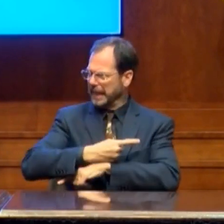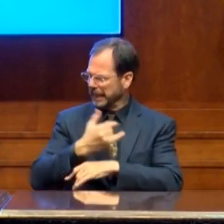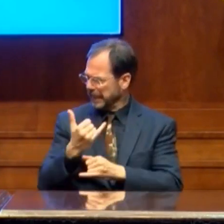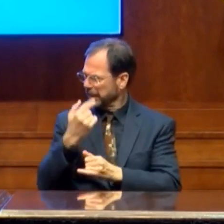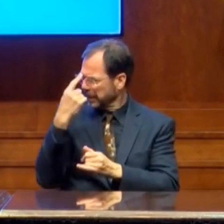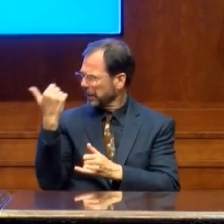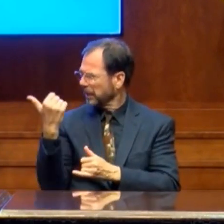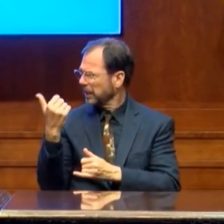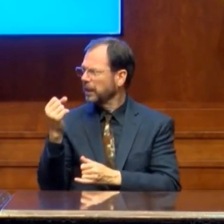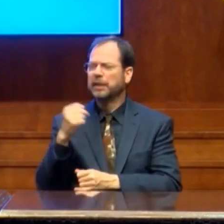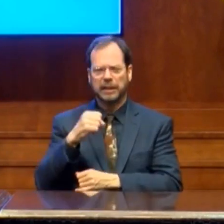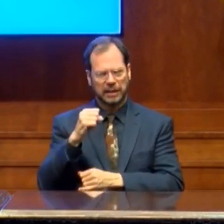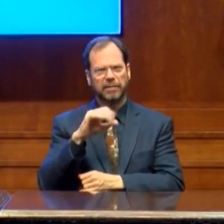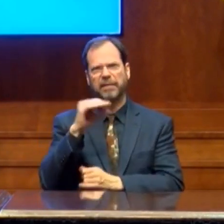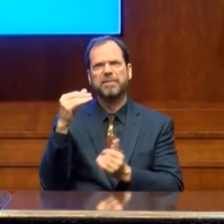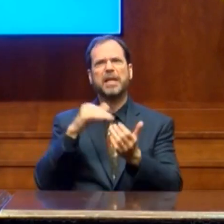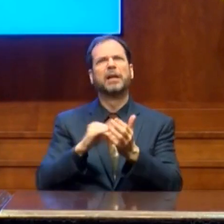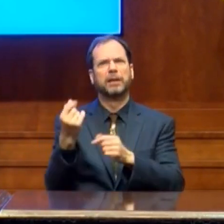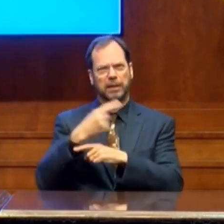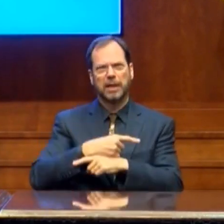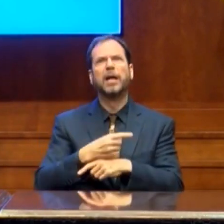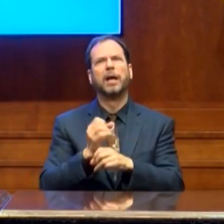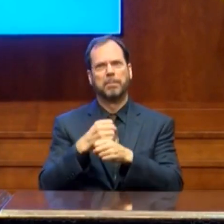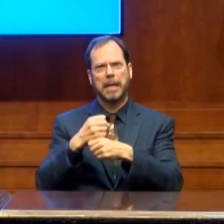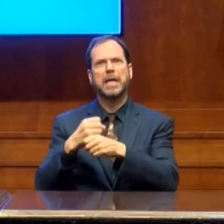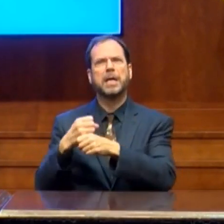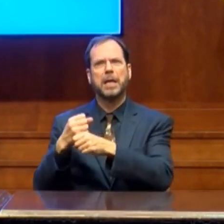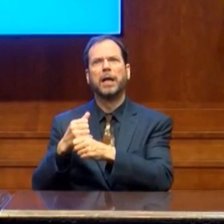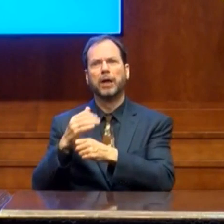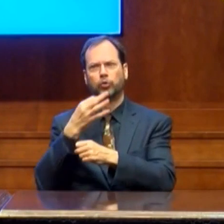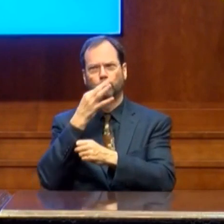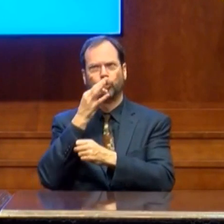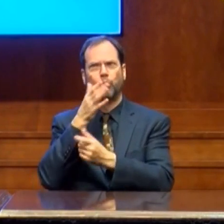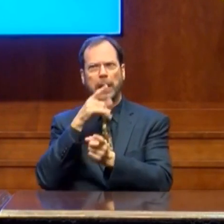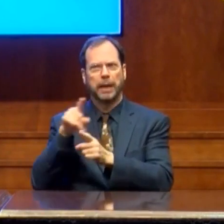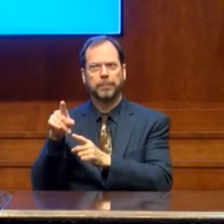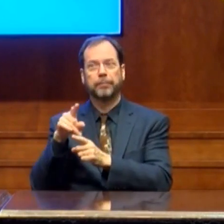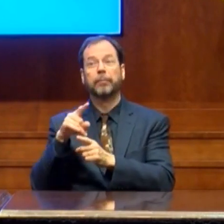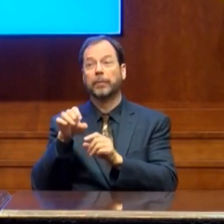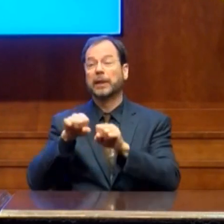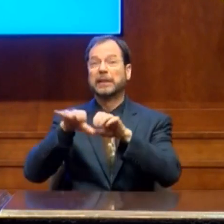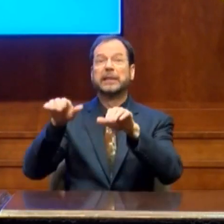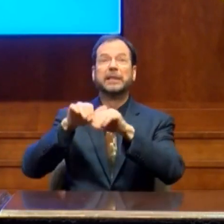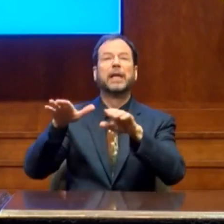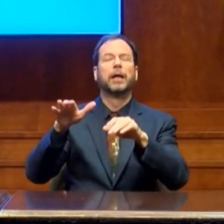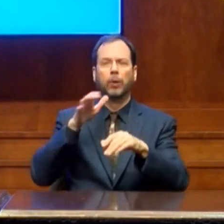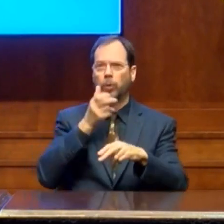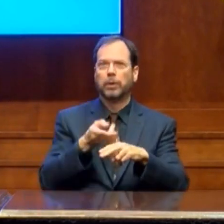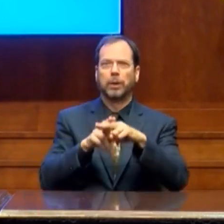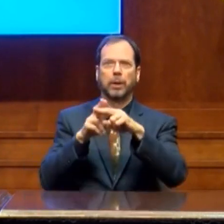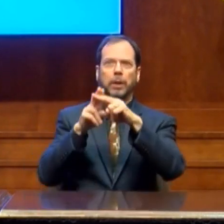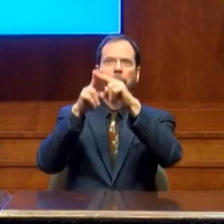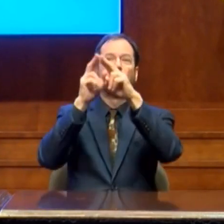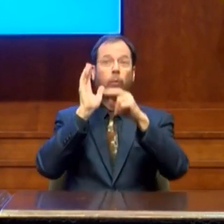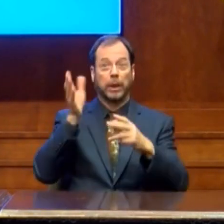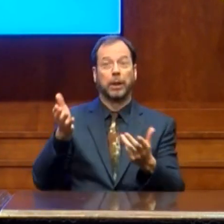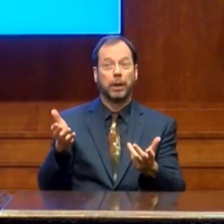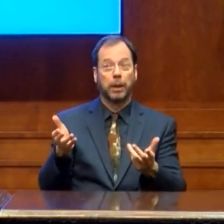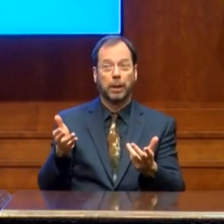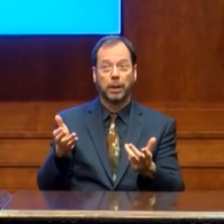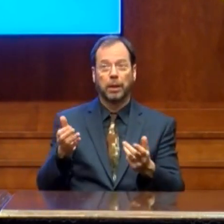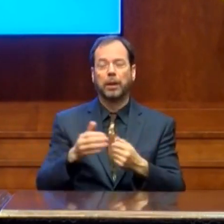per day? I believe that's Yeah, and that will be coming soon. And so their deployment will continue to